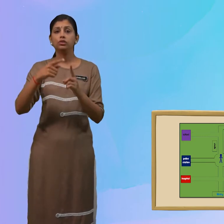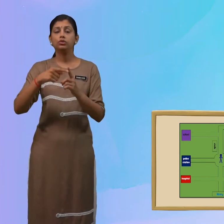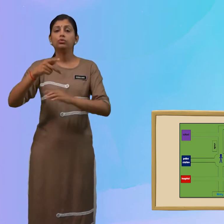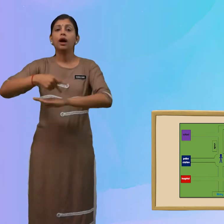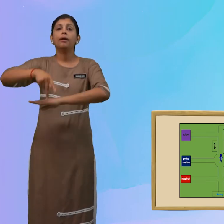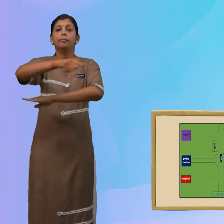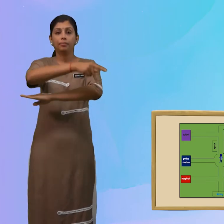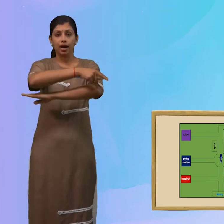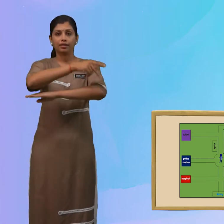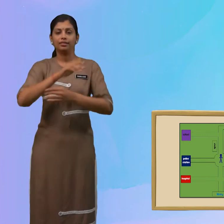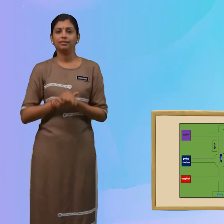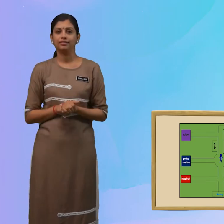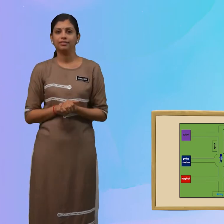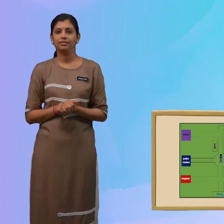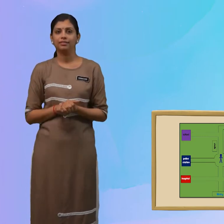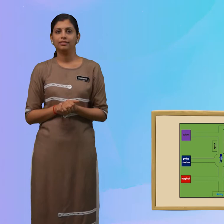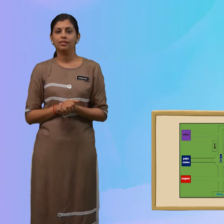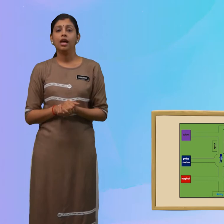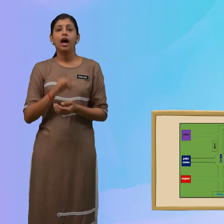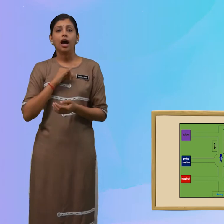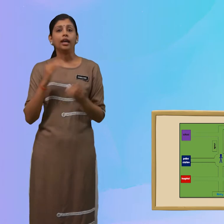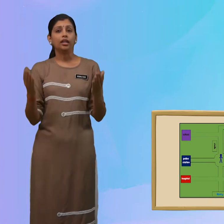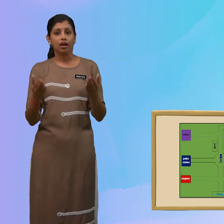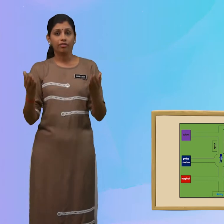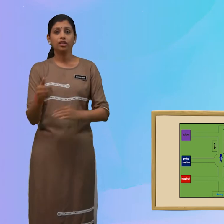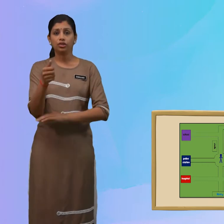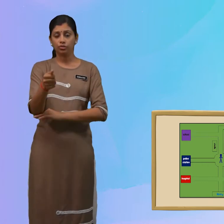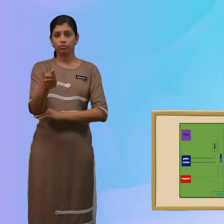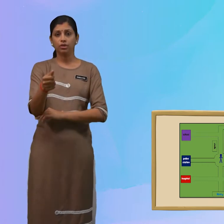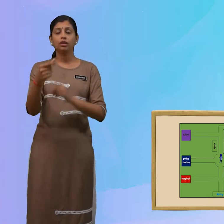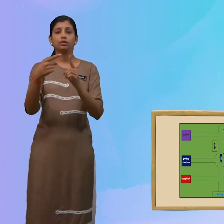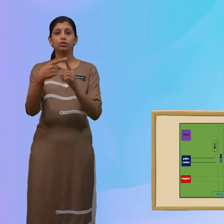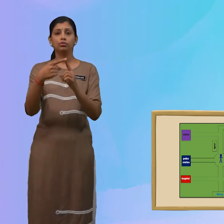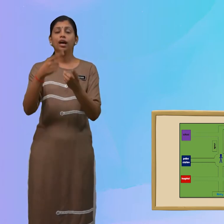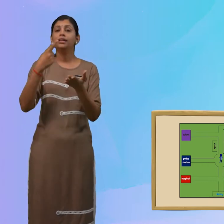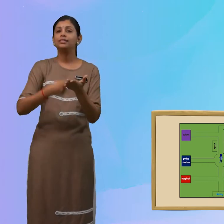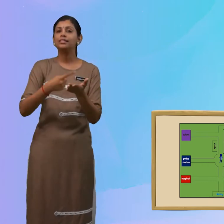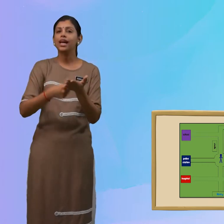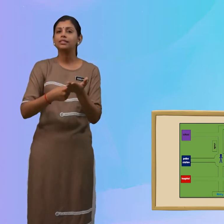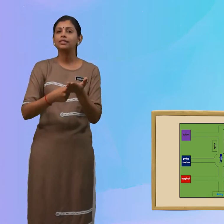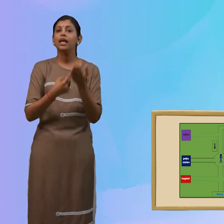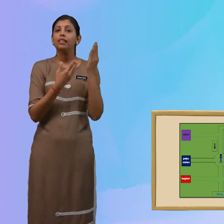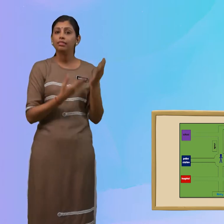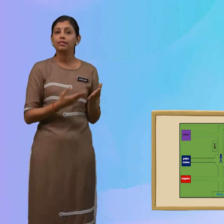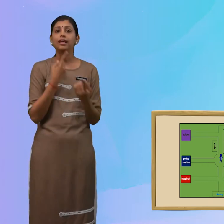to park. I encourage you to discuss this